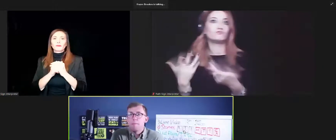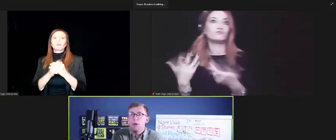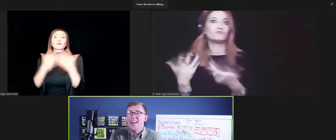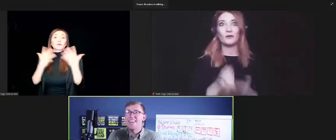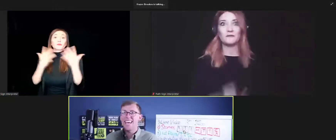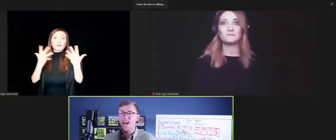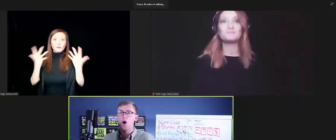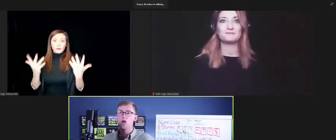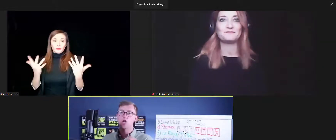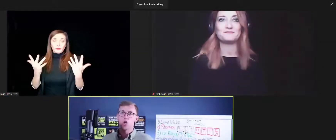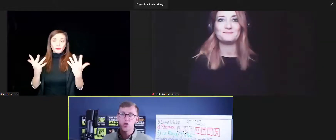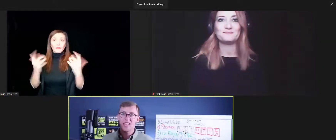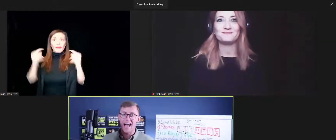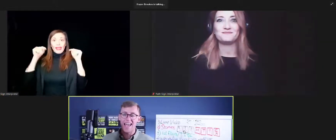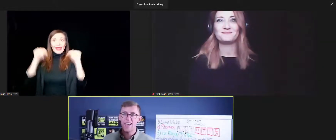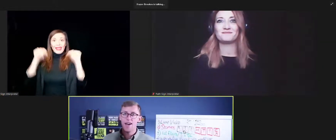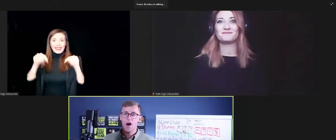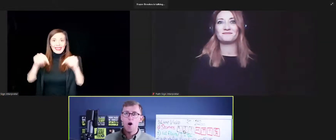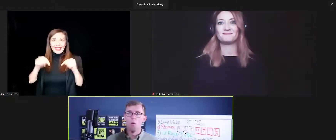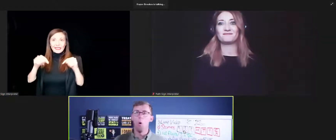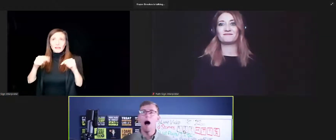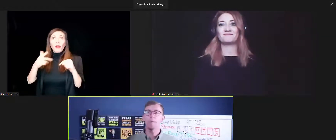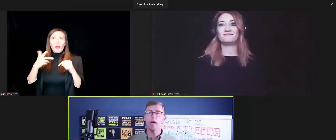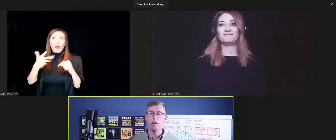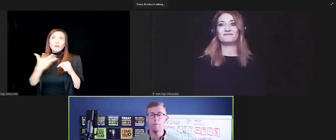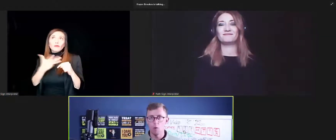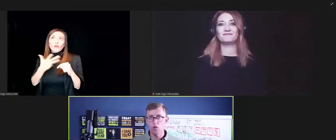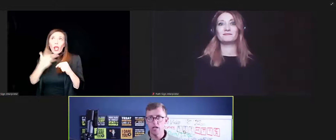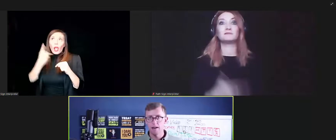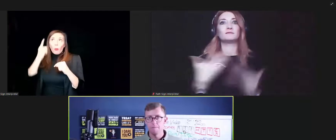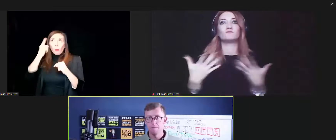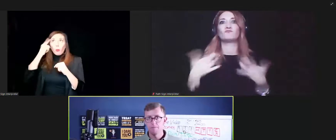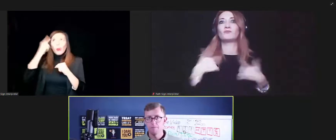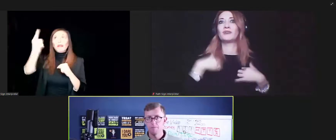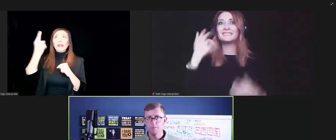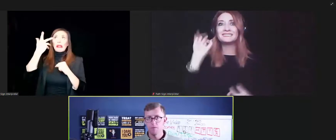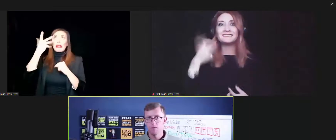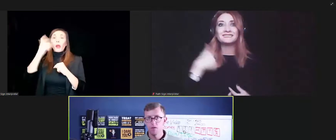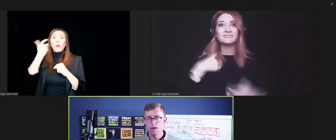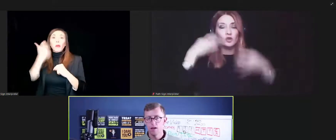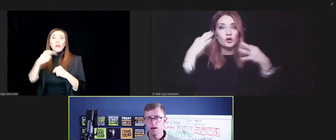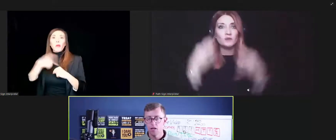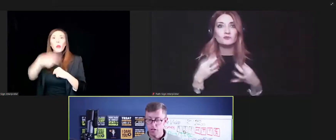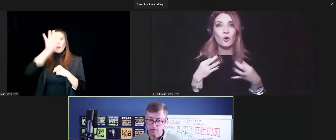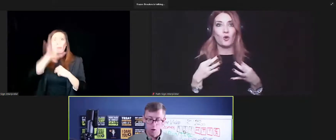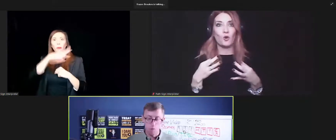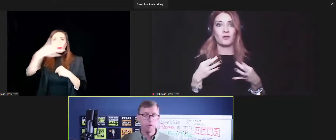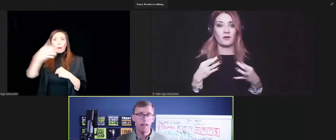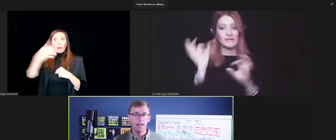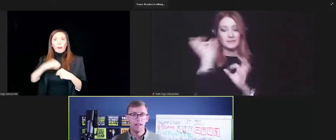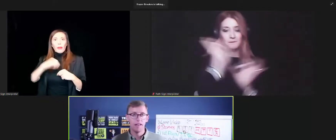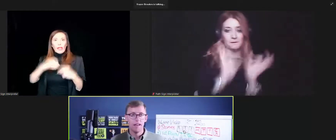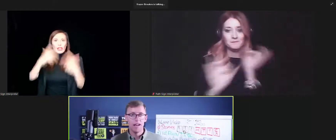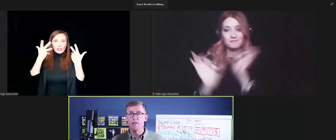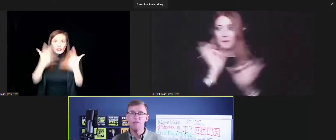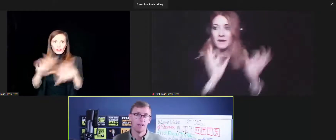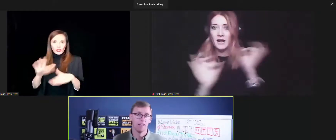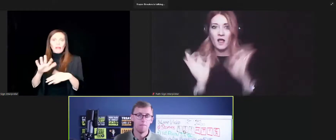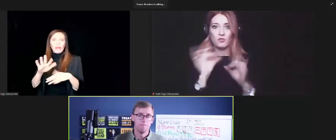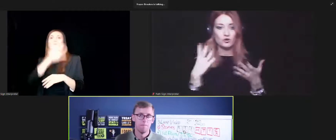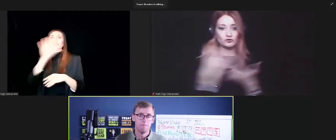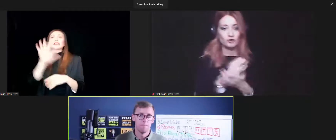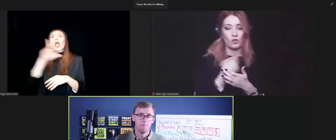I'm planning it on a Sunday, what I'm going to be posting. Because if I don't plan, I'll